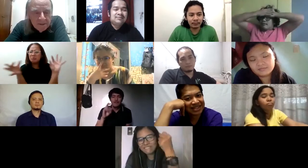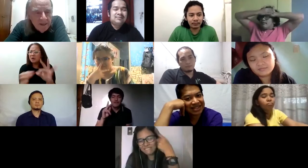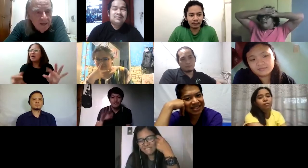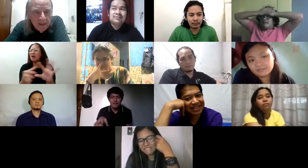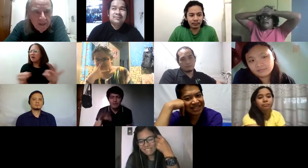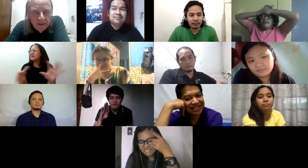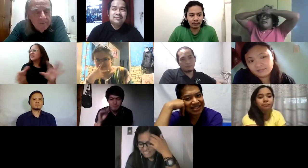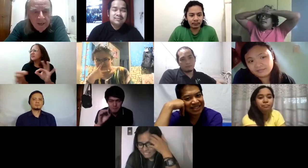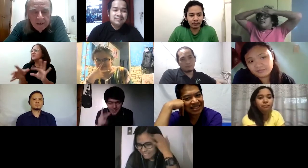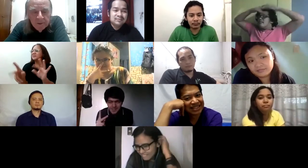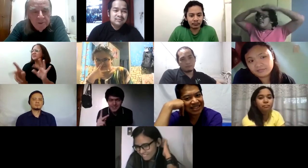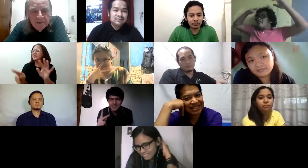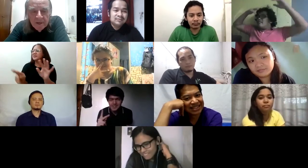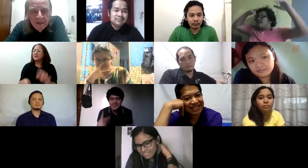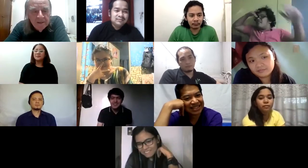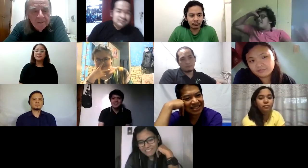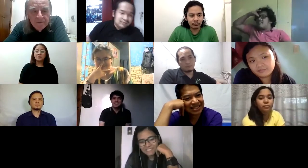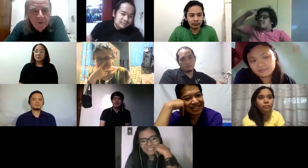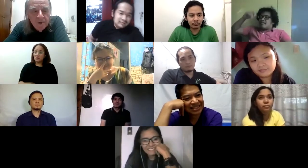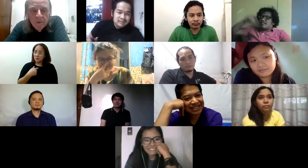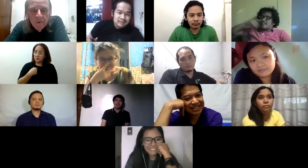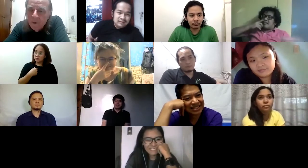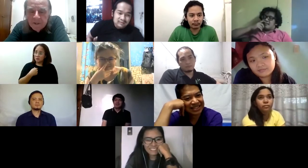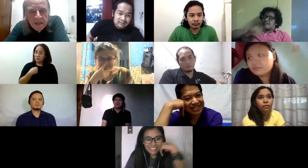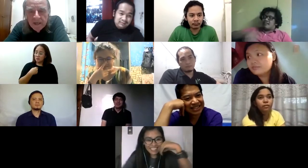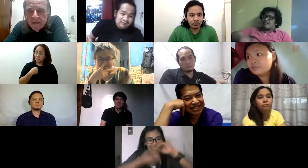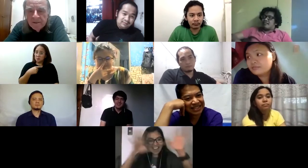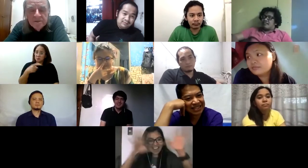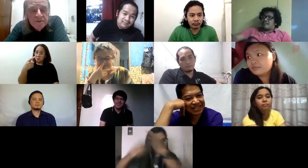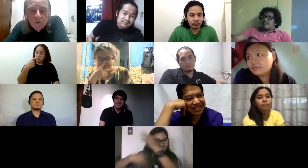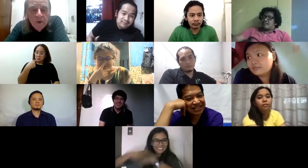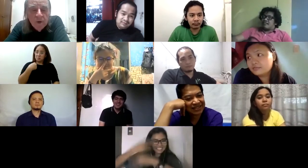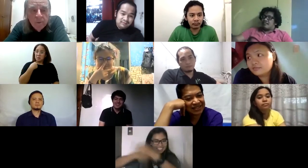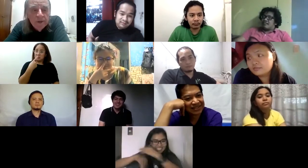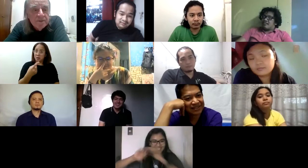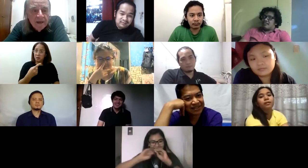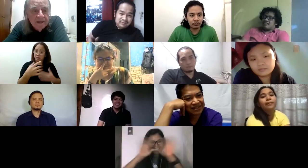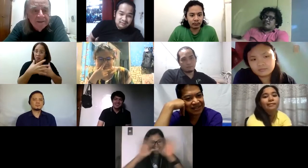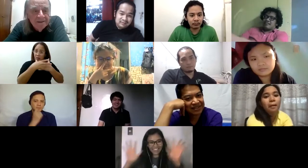saying everybody should sign this way. We're saying this is the way we sign.